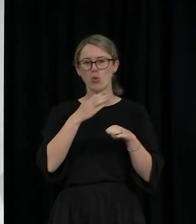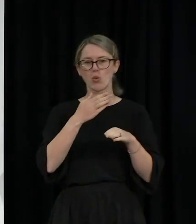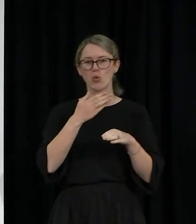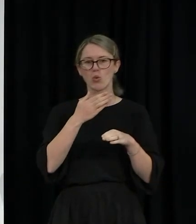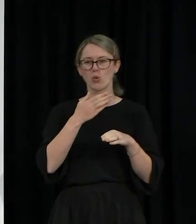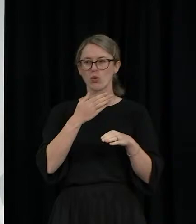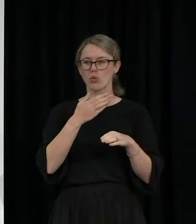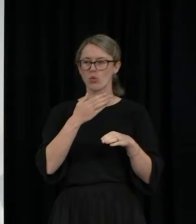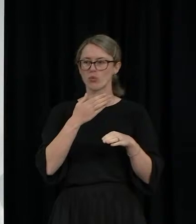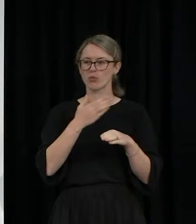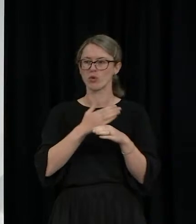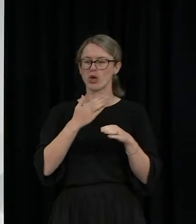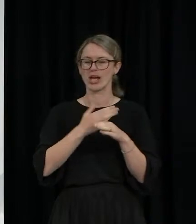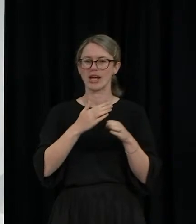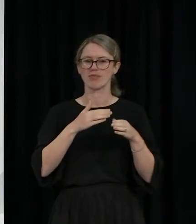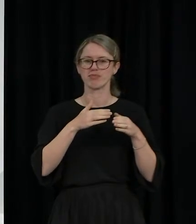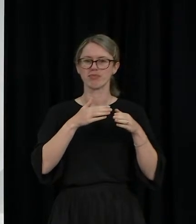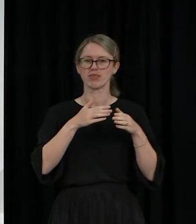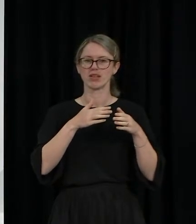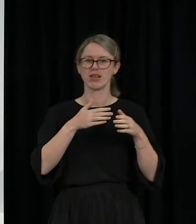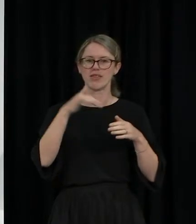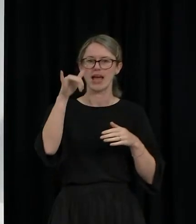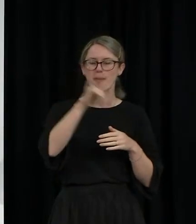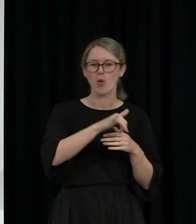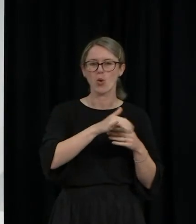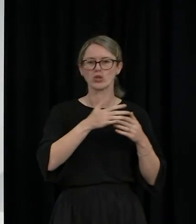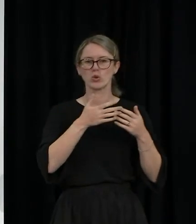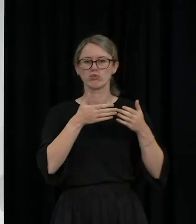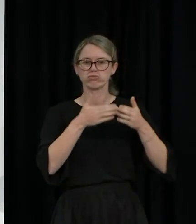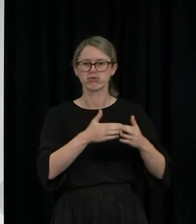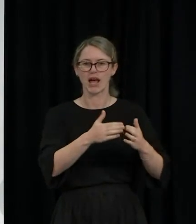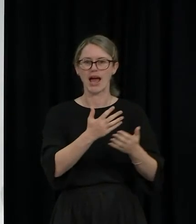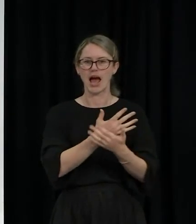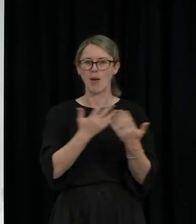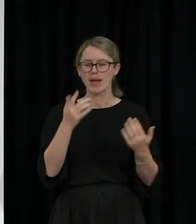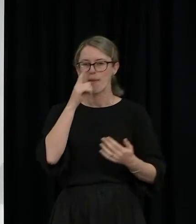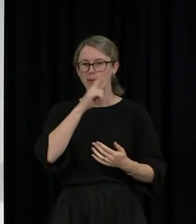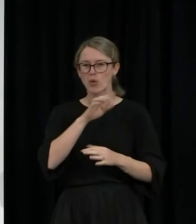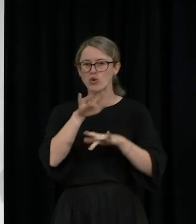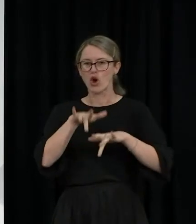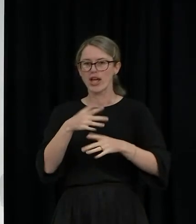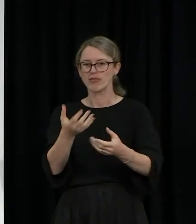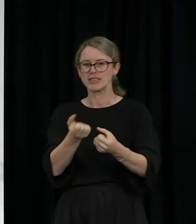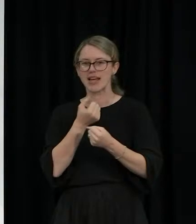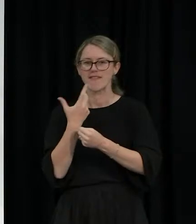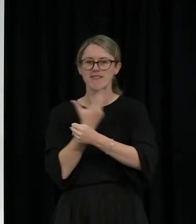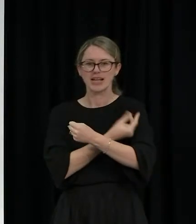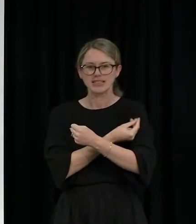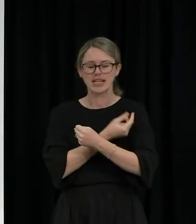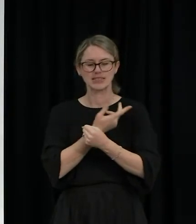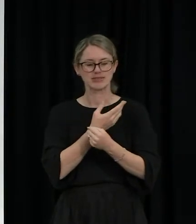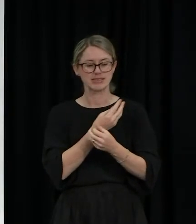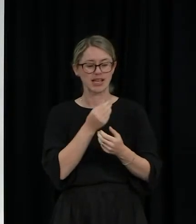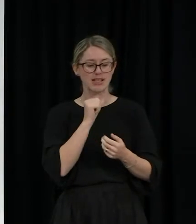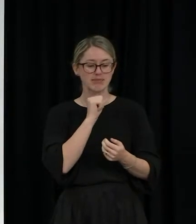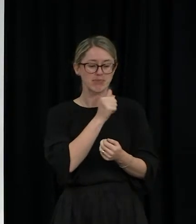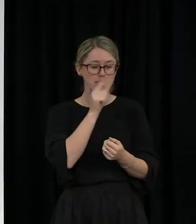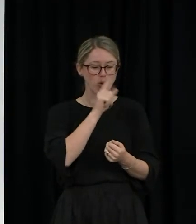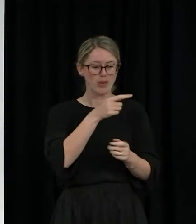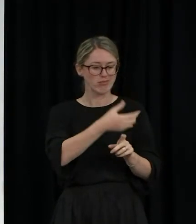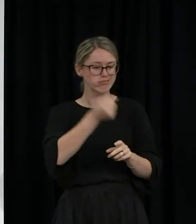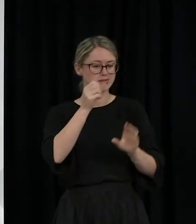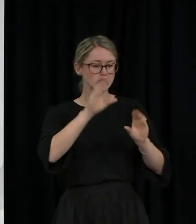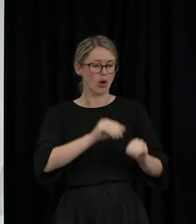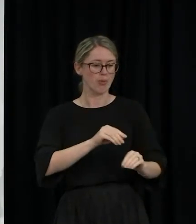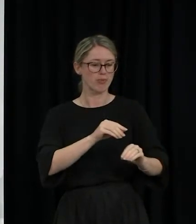deadline ended yesterday. Have you got any numbers in terms of how many were outstanding to be vaccinated? Have people been pulled off the job, that sort of thing?